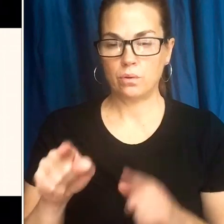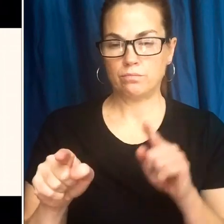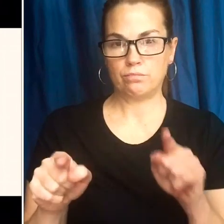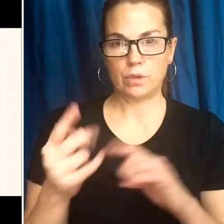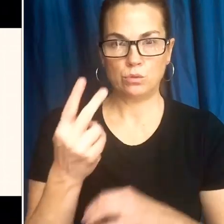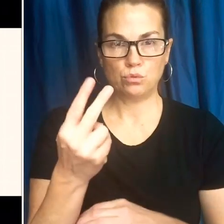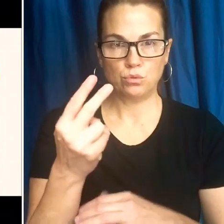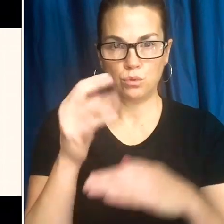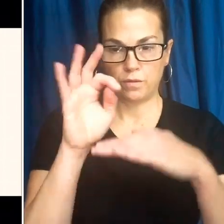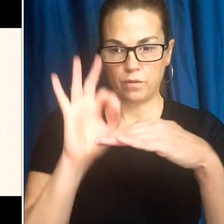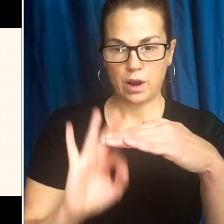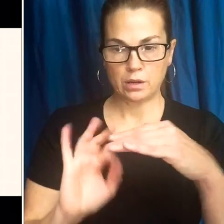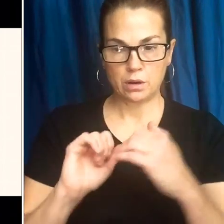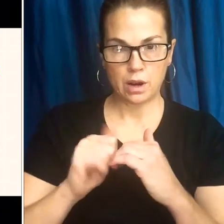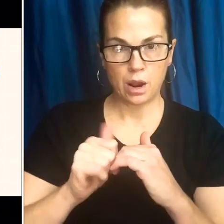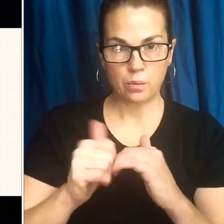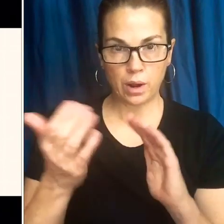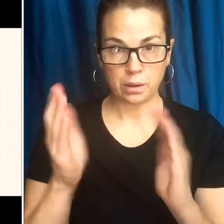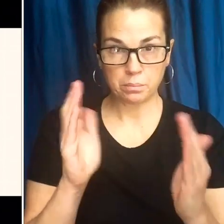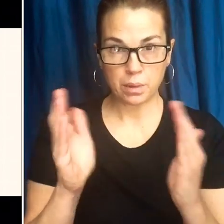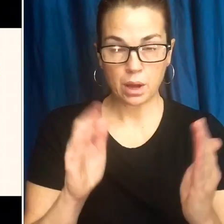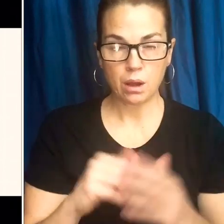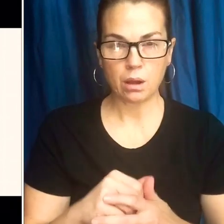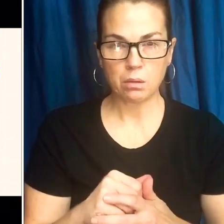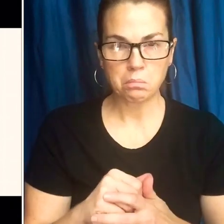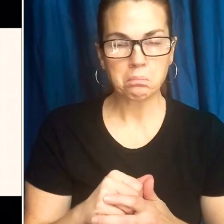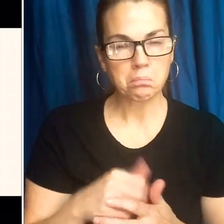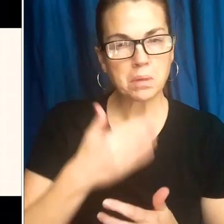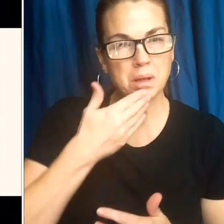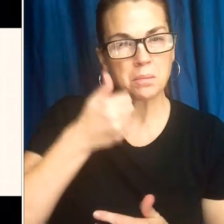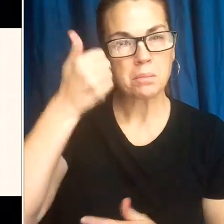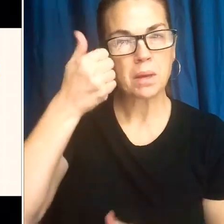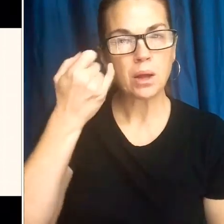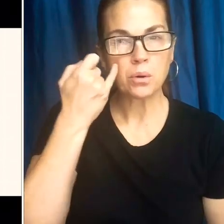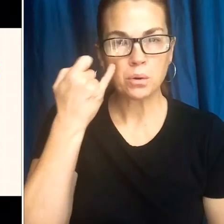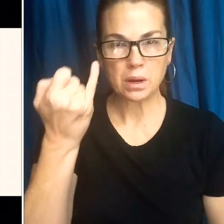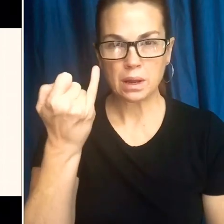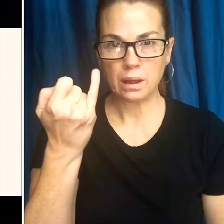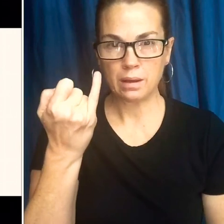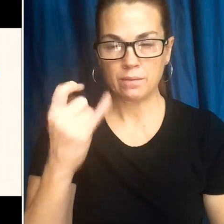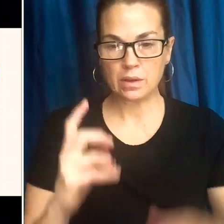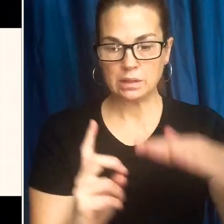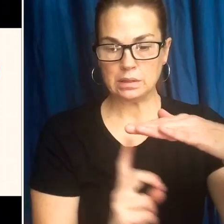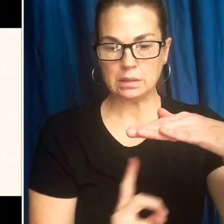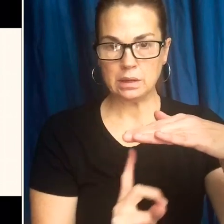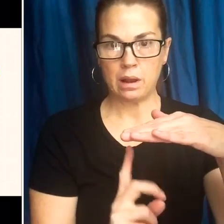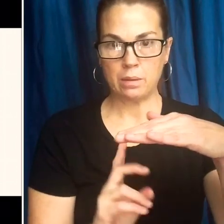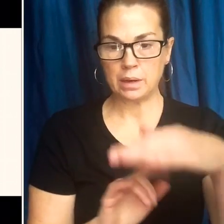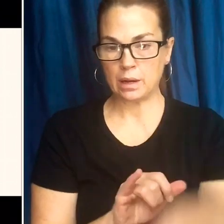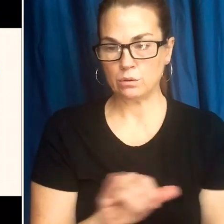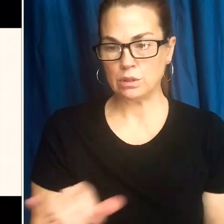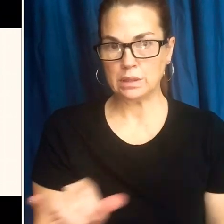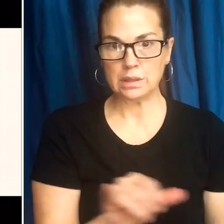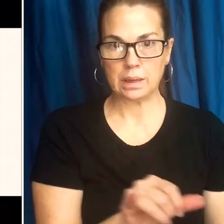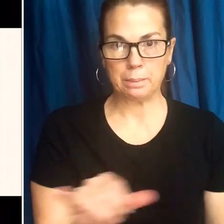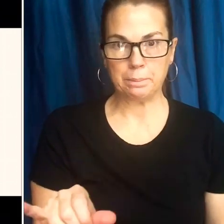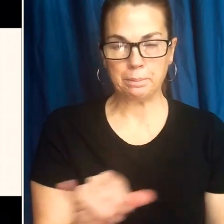35 hundredths. So to change my denominator of 4 to 100, I multiplied by